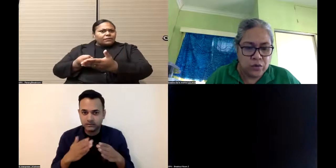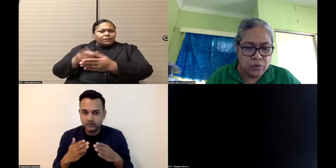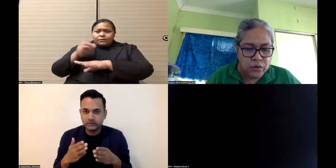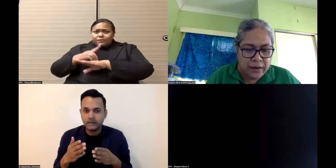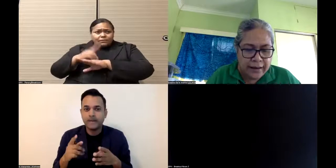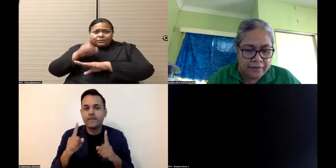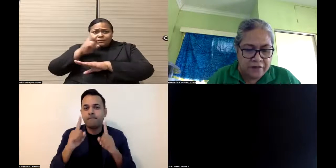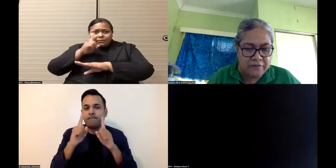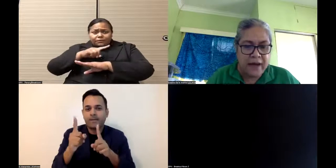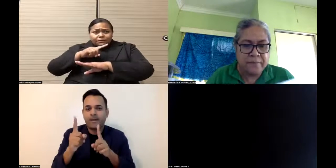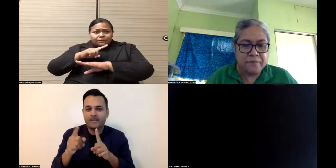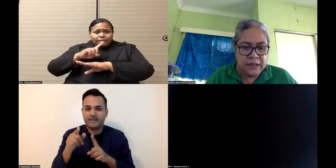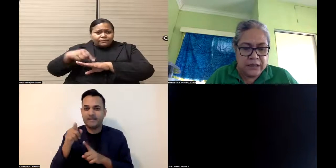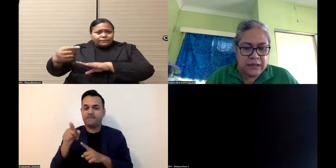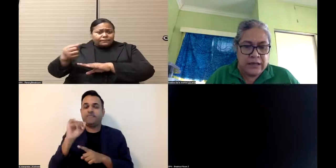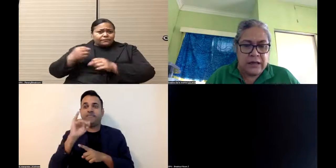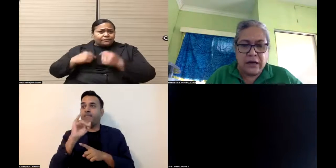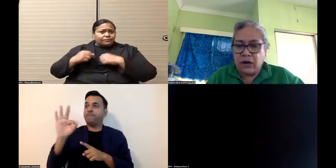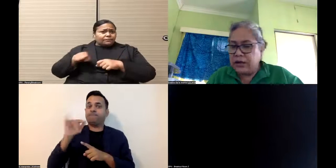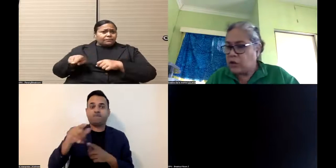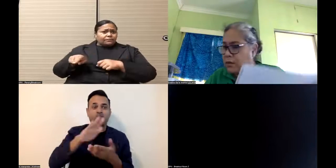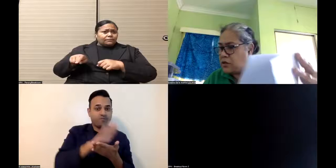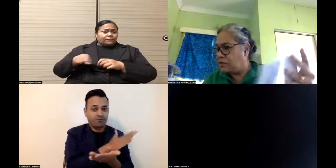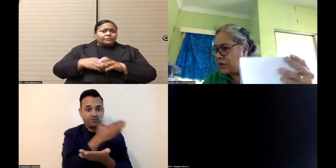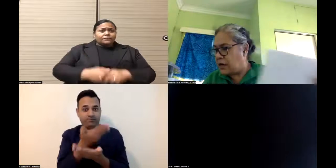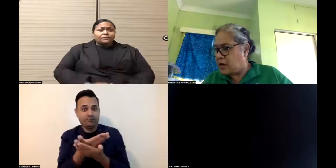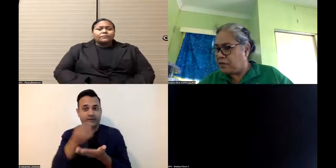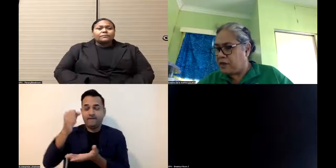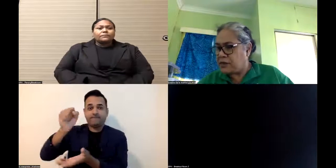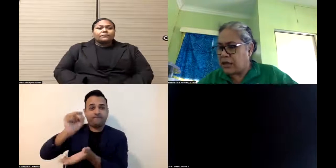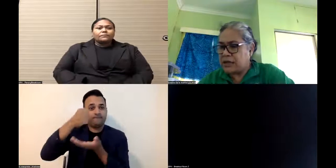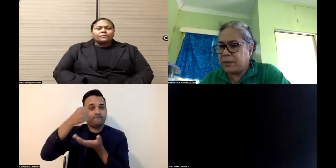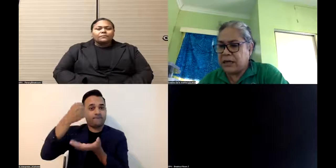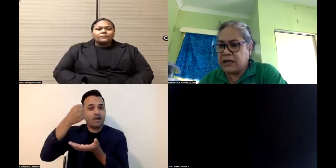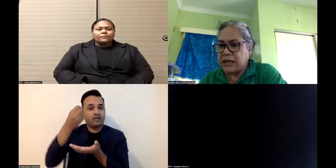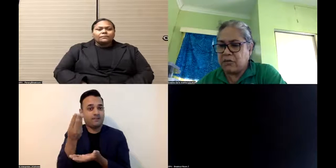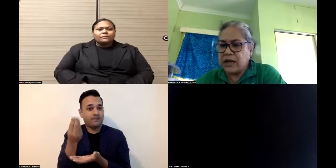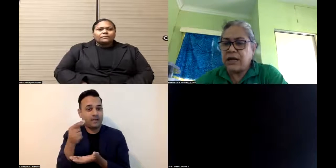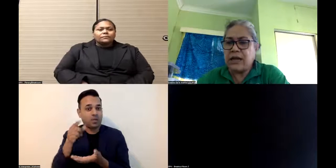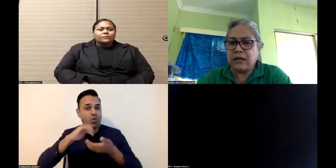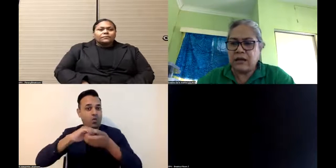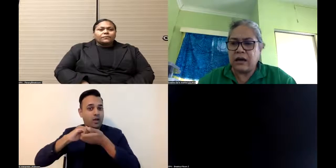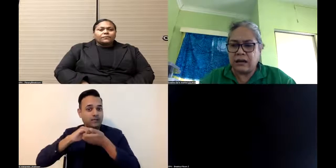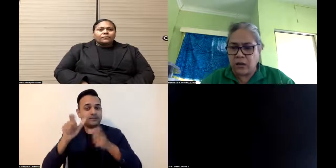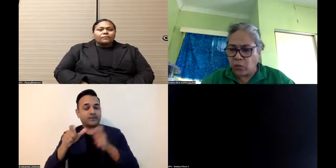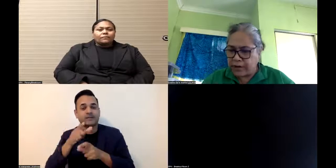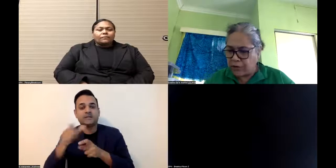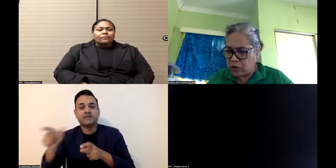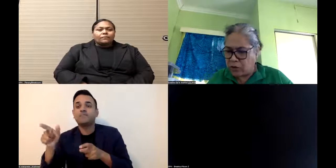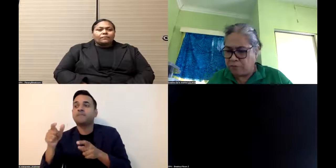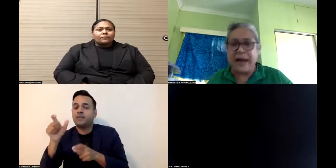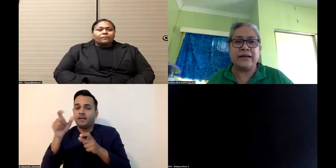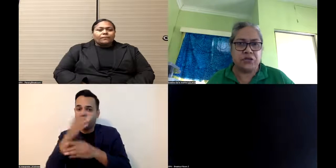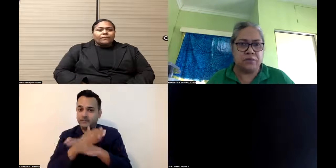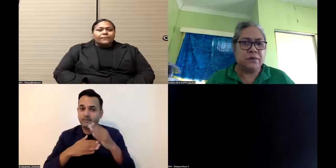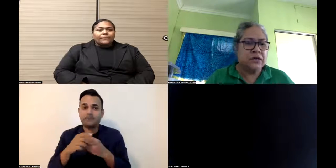needs to go that far. In terms of the second speaker, he really articulated well in